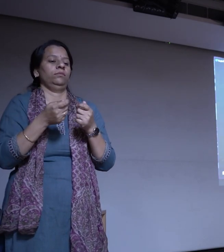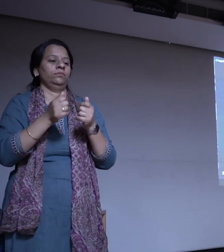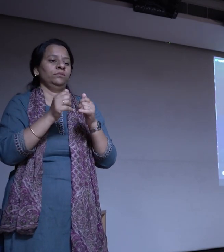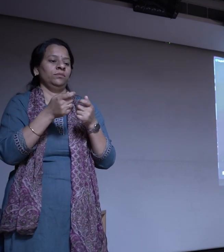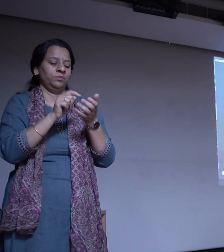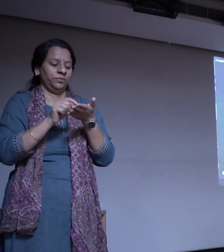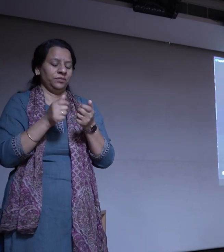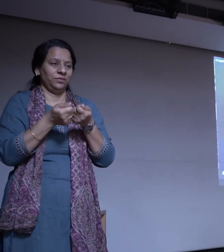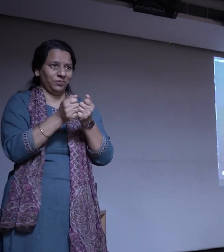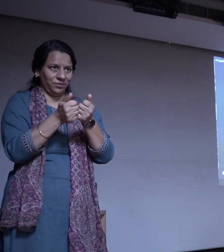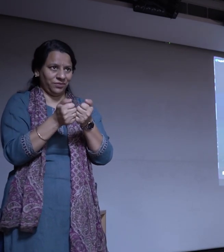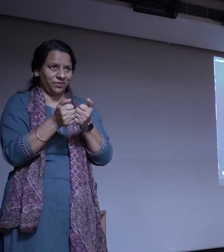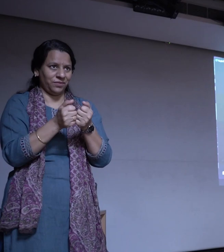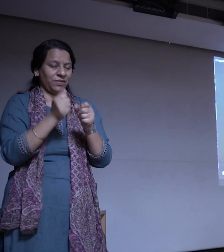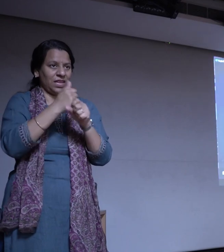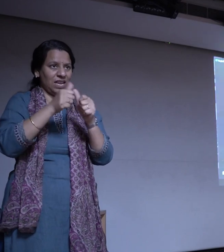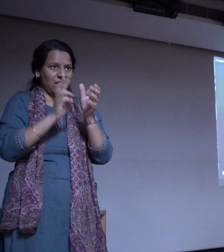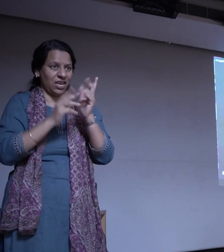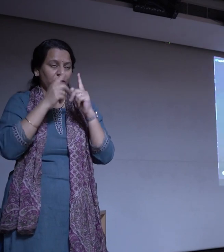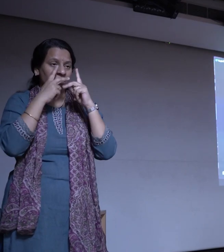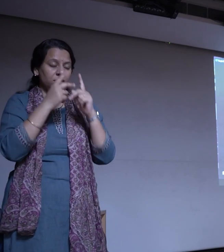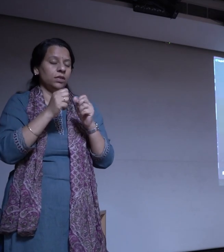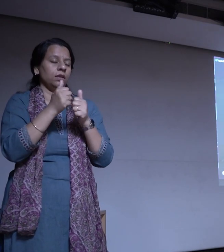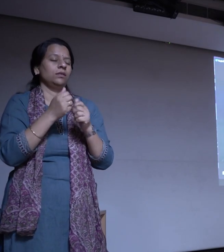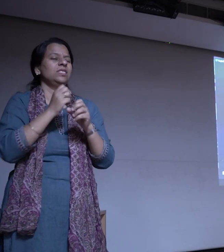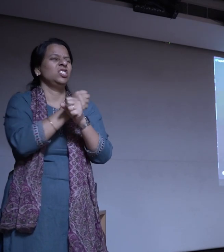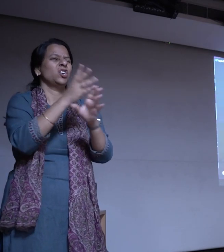offering not in ID field but in%